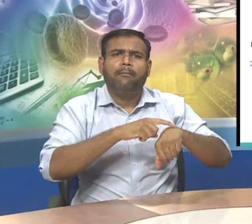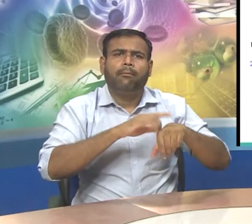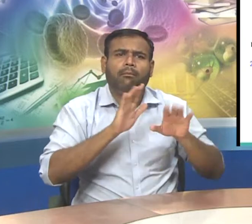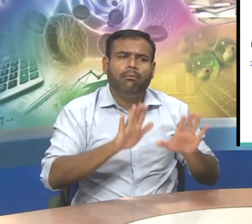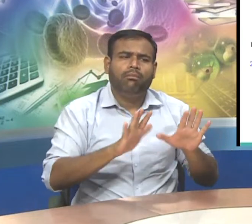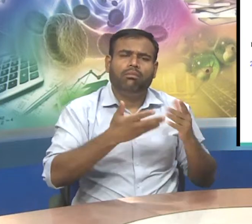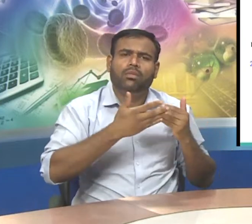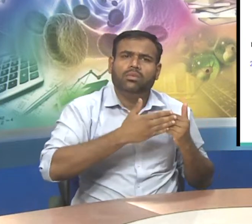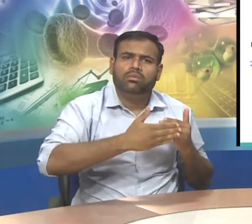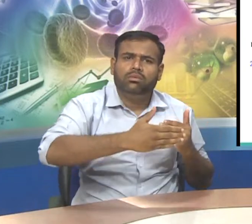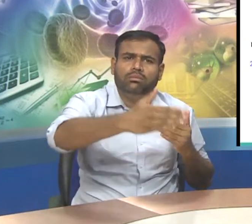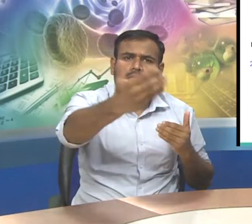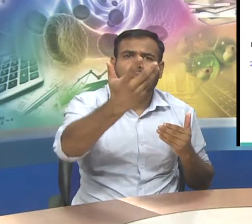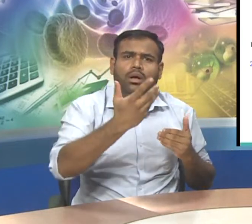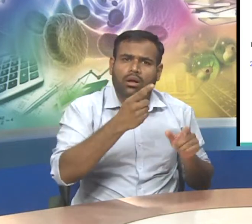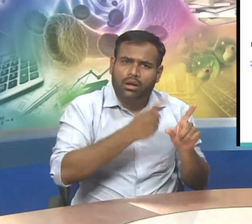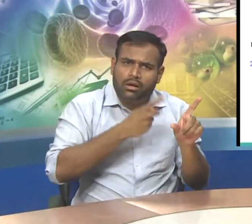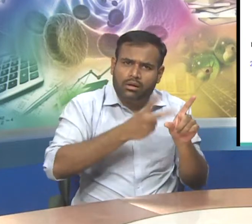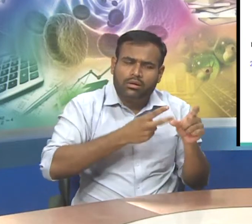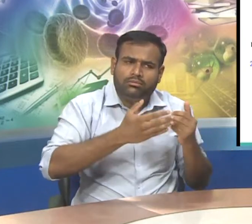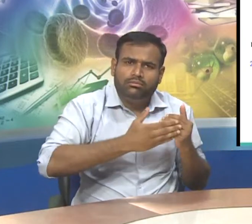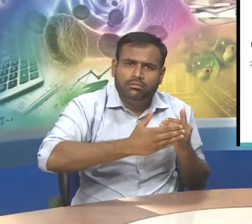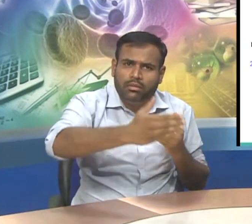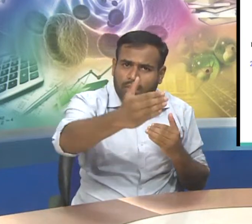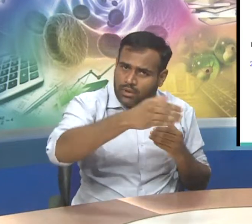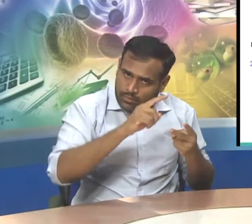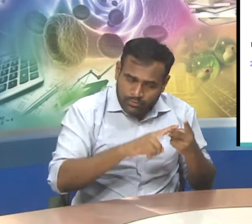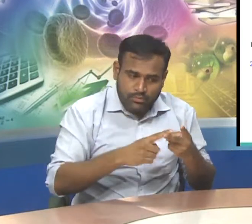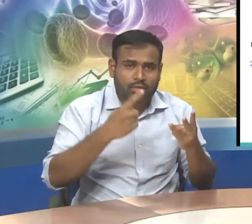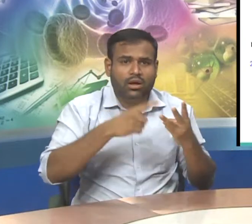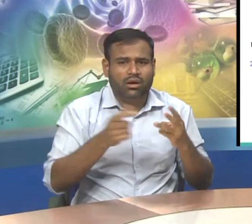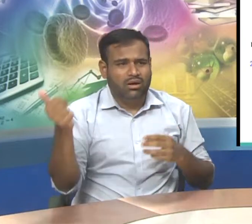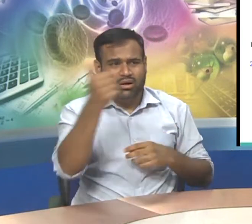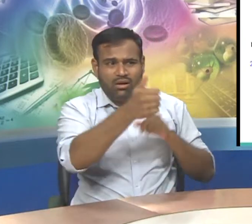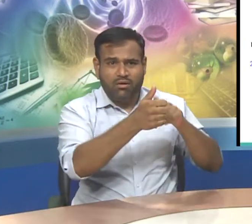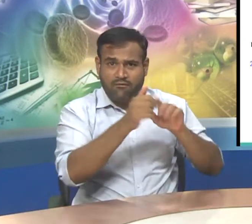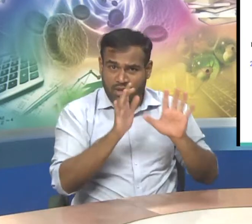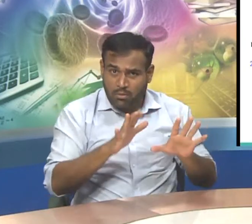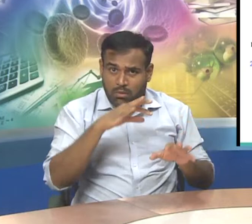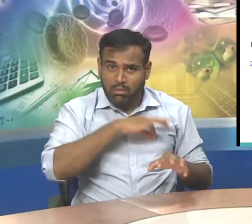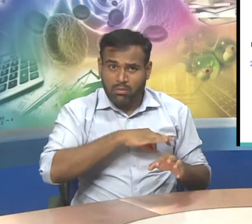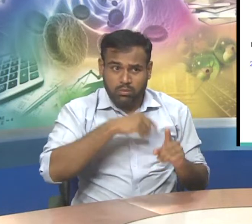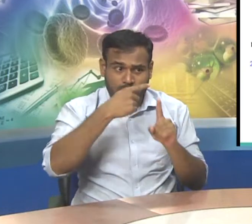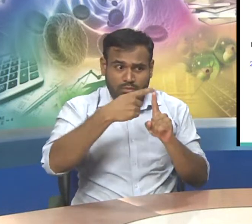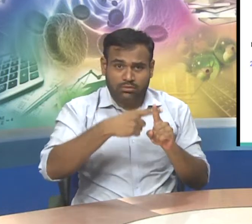privileges of the governor. and